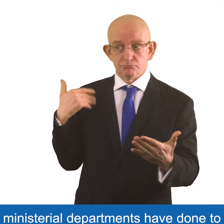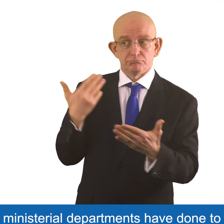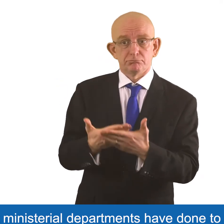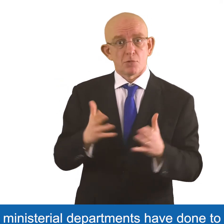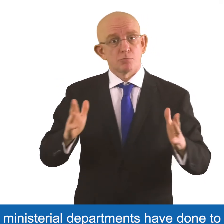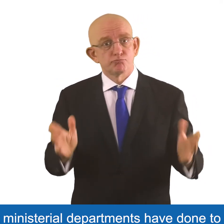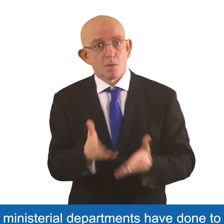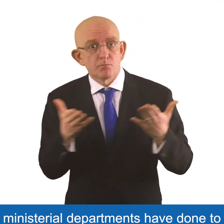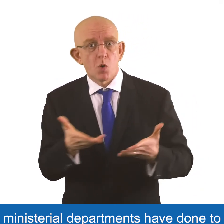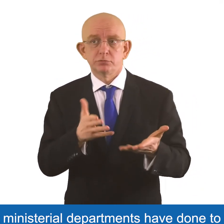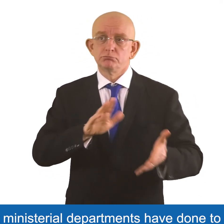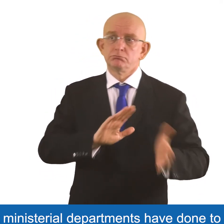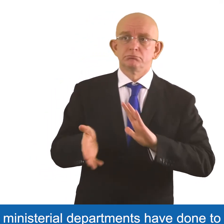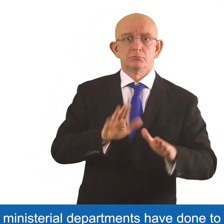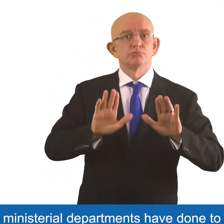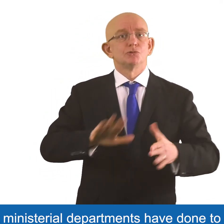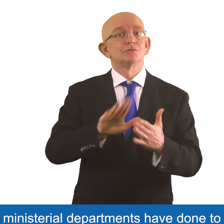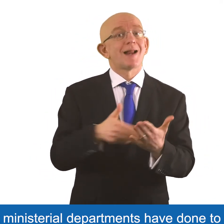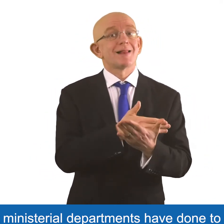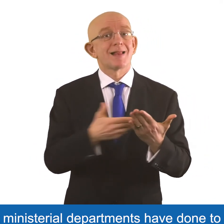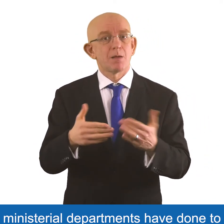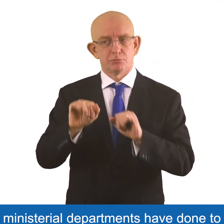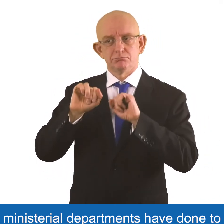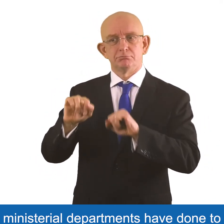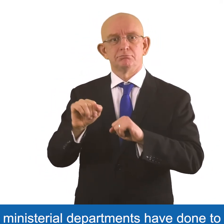to promote the use of British Sign Language in their public communications.